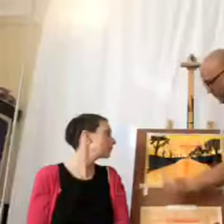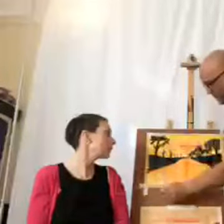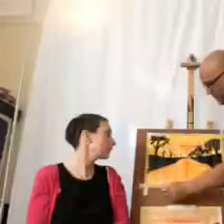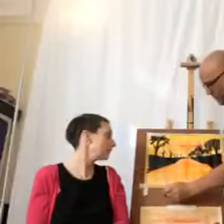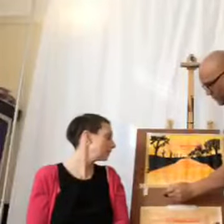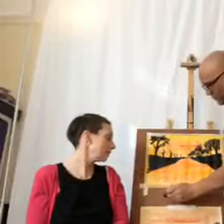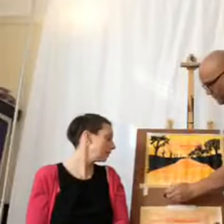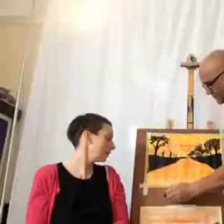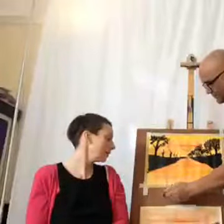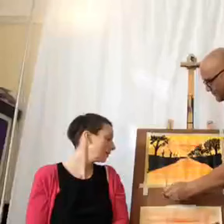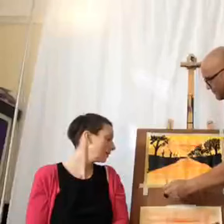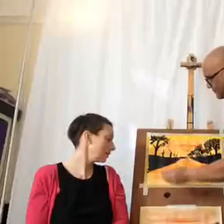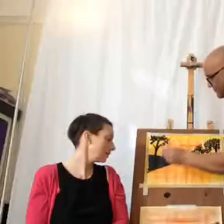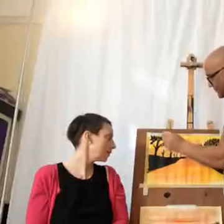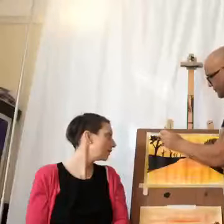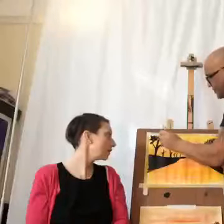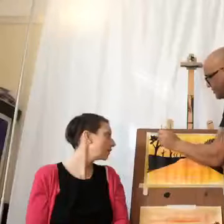Let me brush it all.